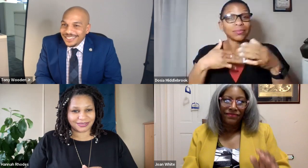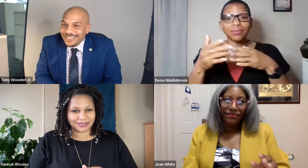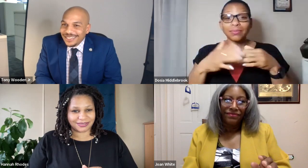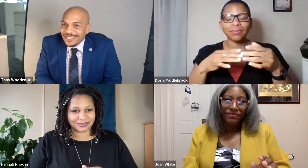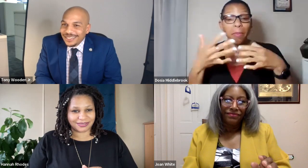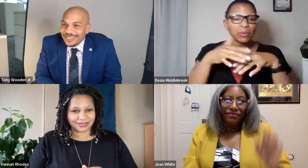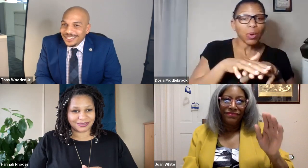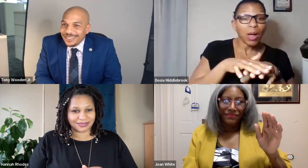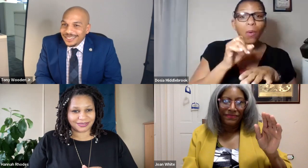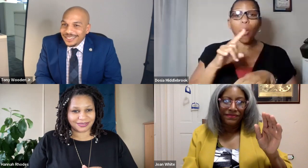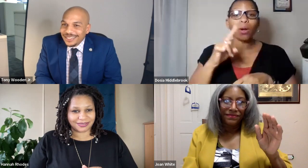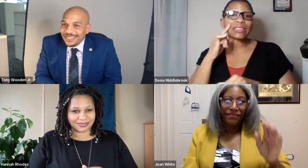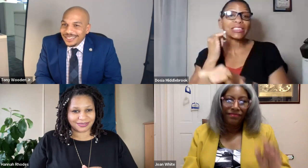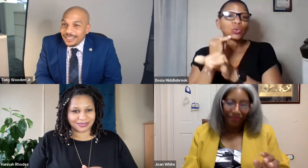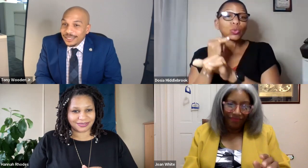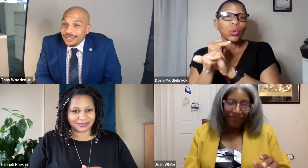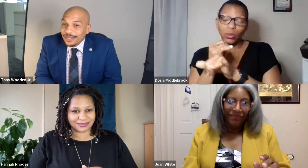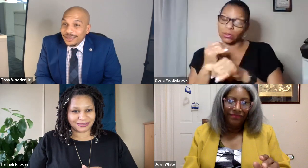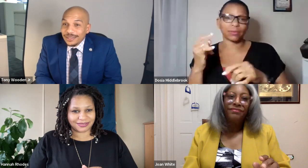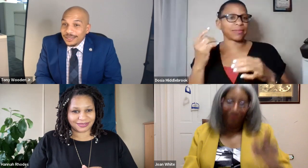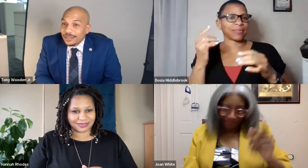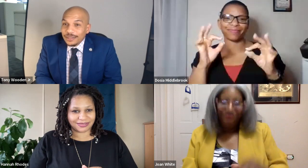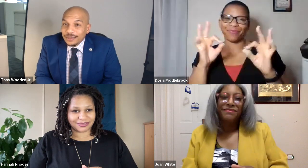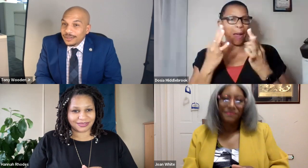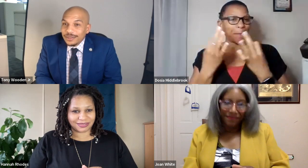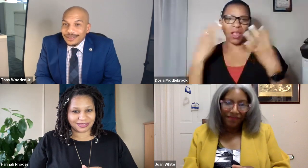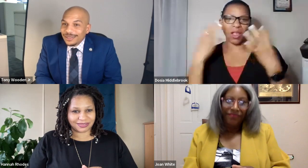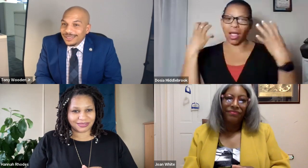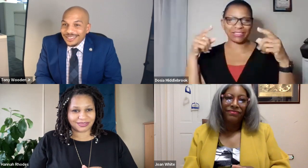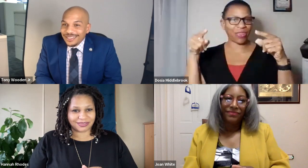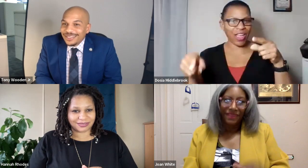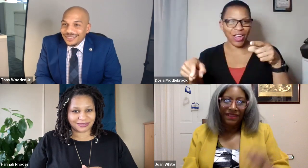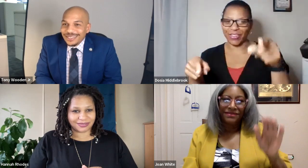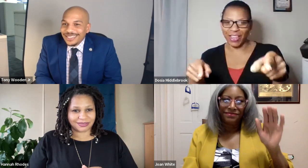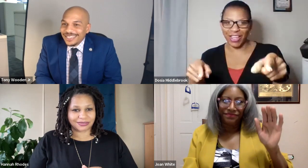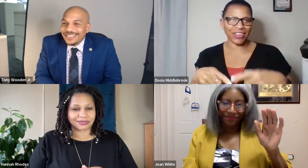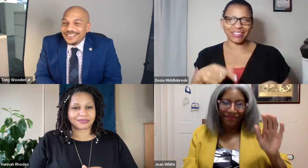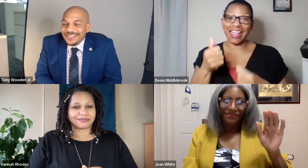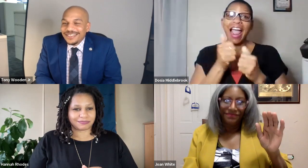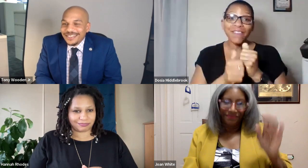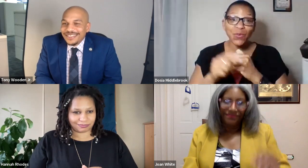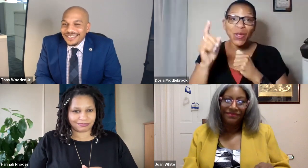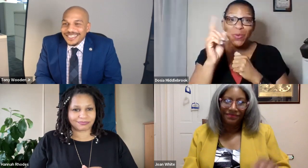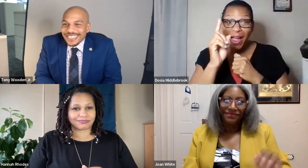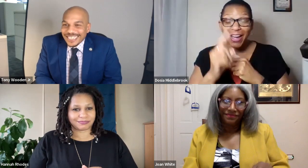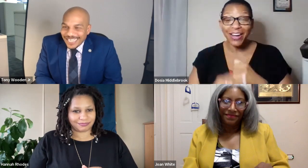such a huge family. It didn't matter if we were mainstream or we went to the deaf school. Our families, our cousins, everybody